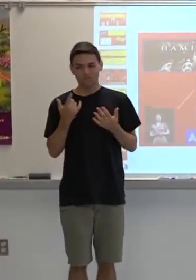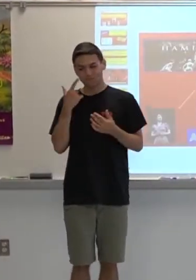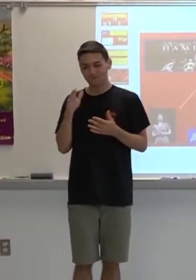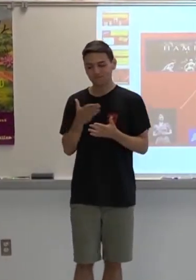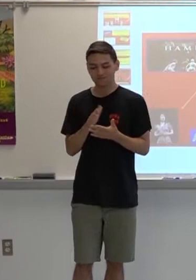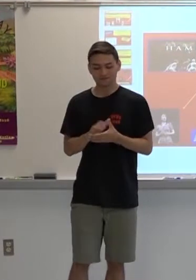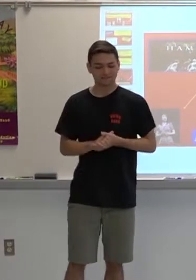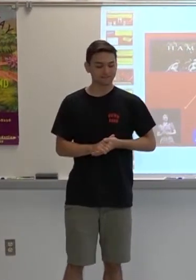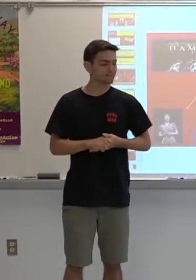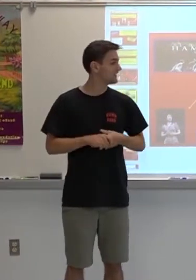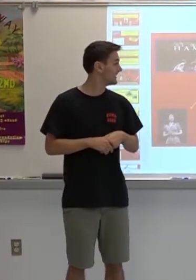Translation.